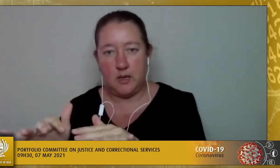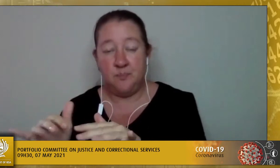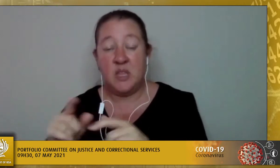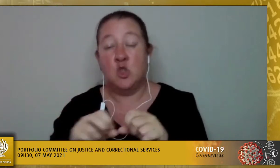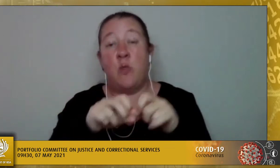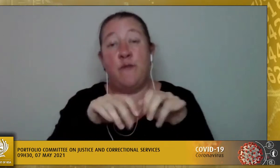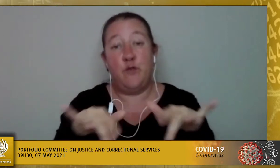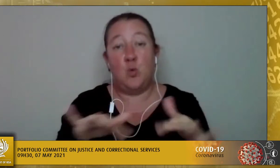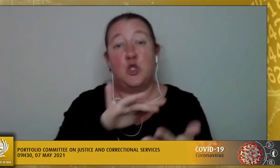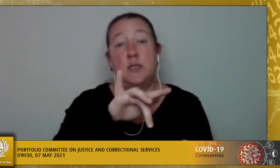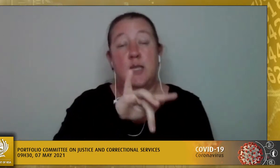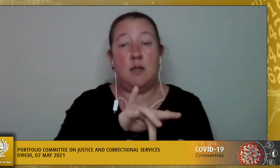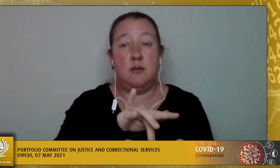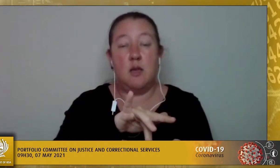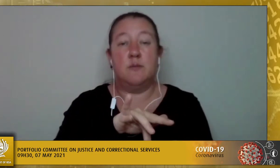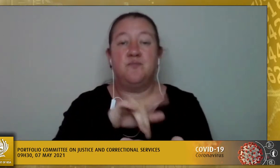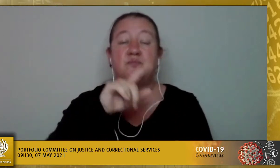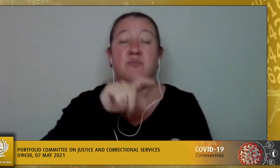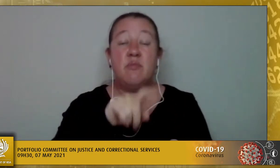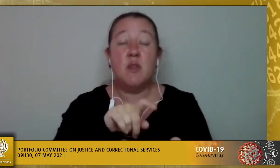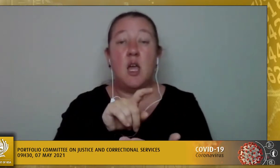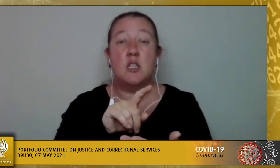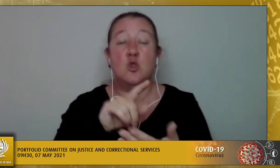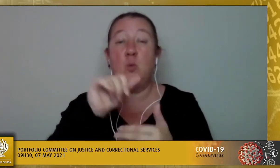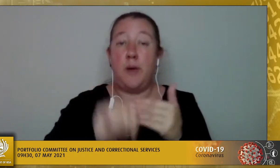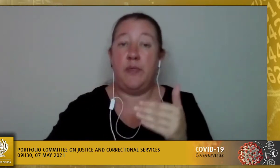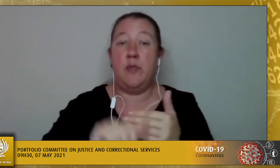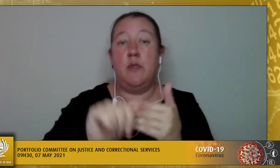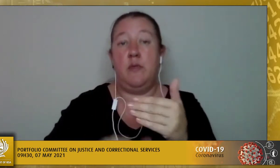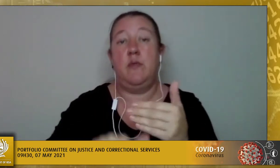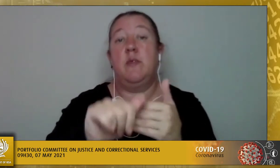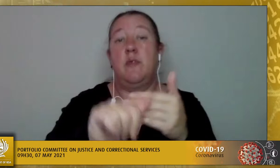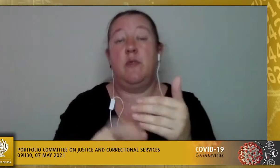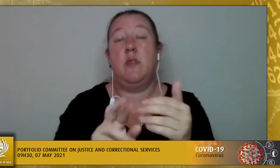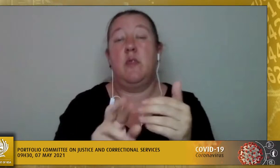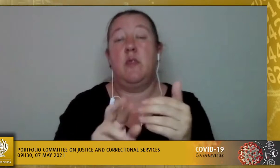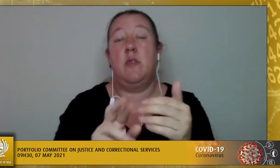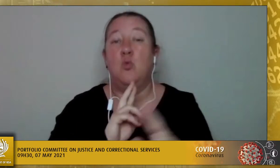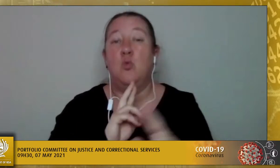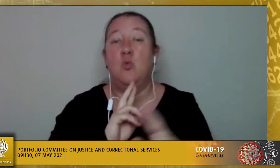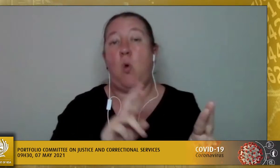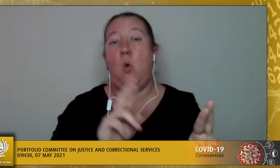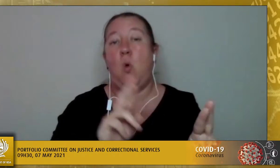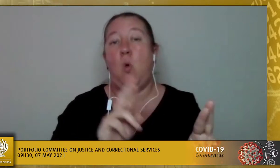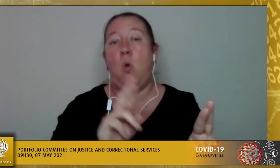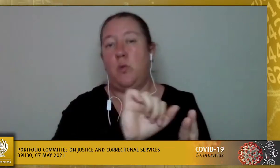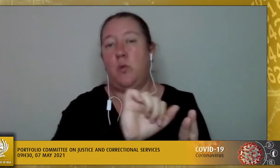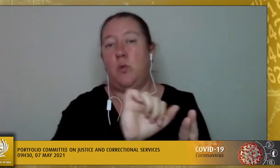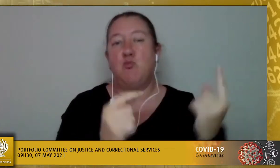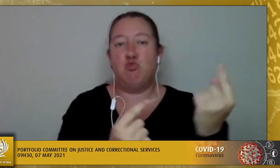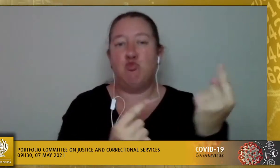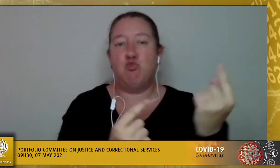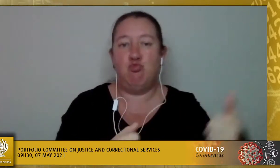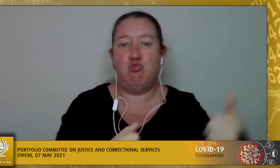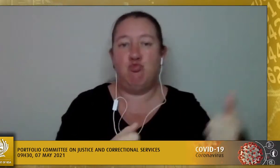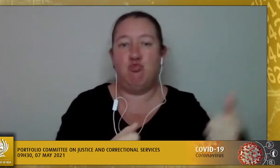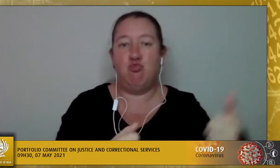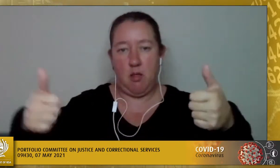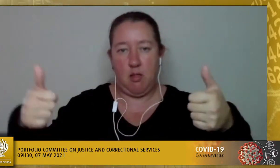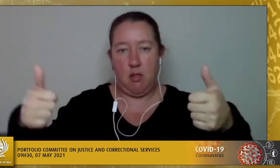fusion Center has to report on a monthly basis to the principles of all the all the relevant law